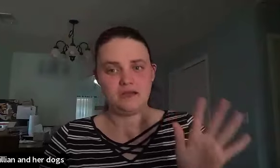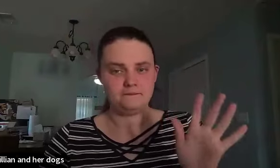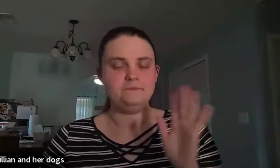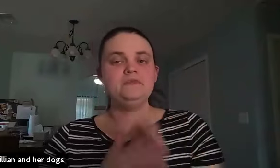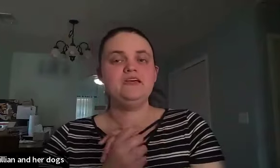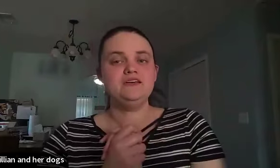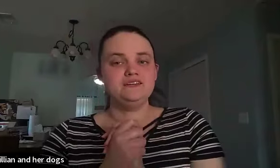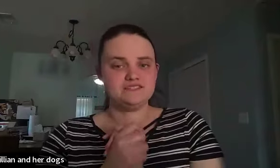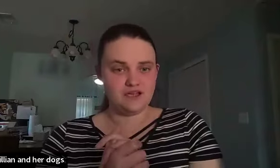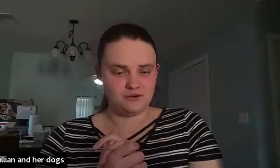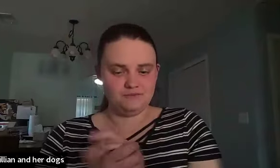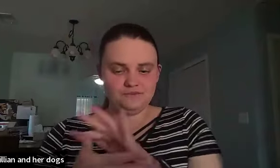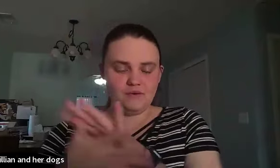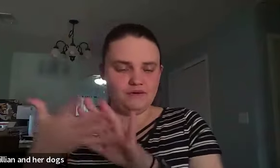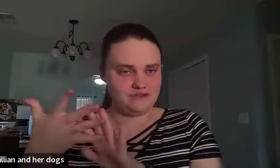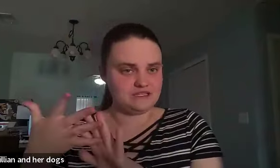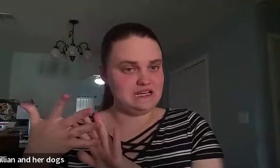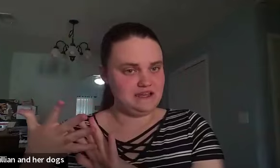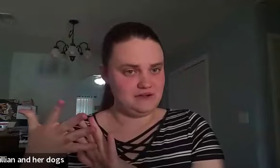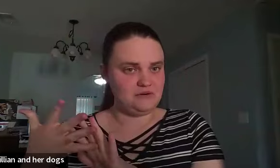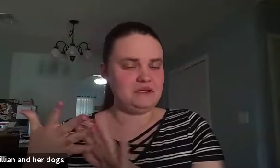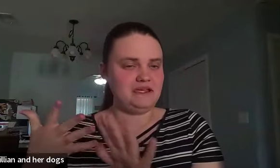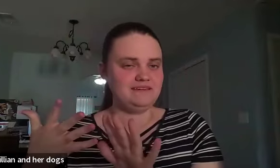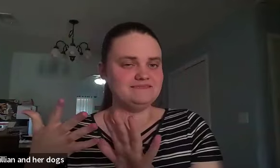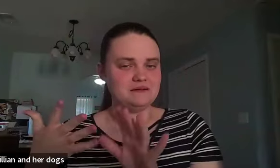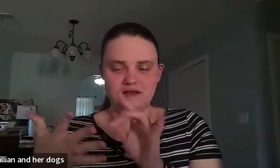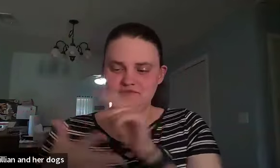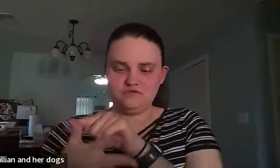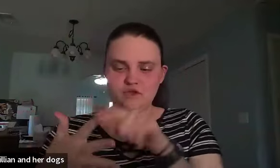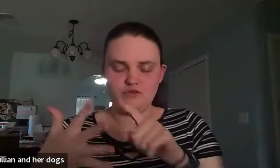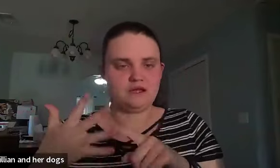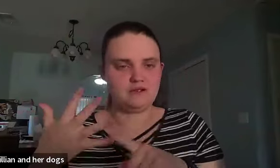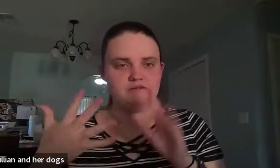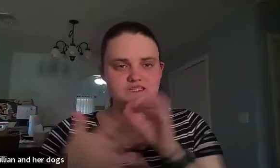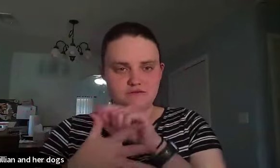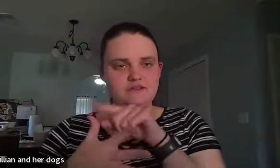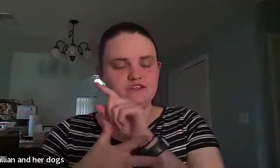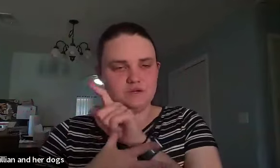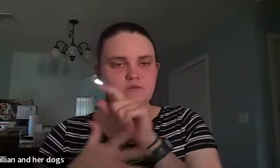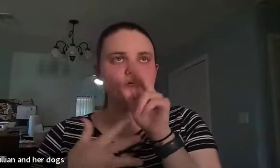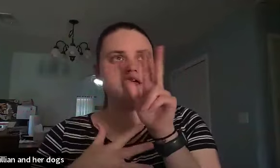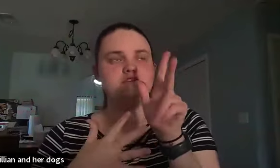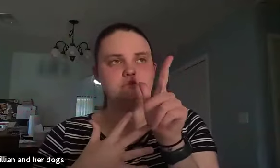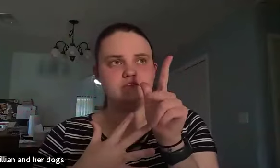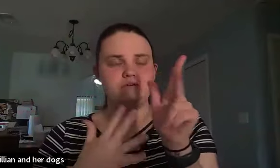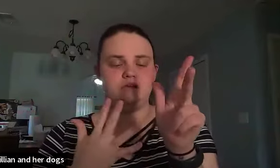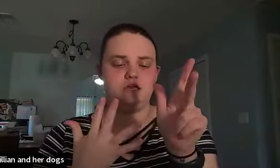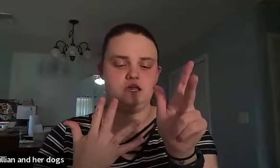Okay. So with those, I know the 3 are different, the 21, 23,